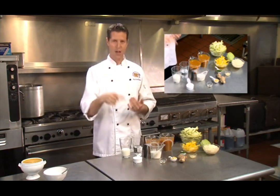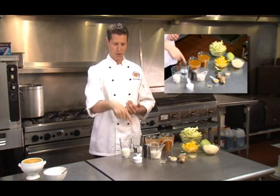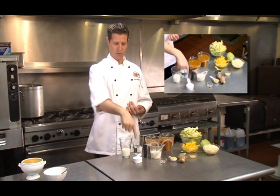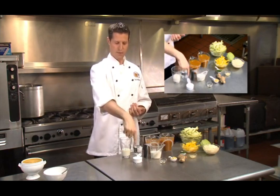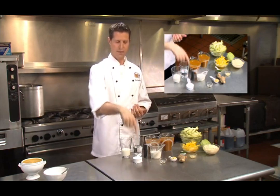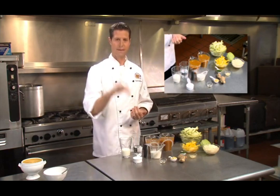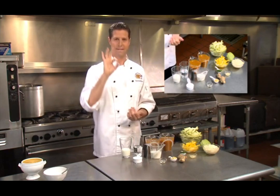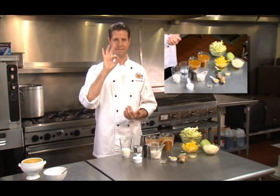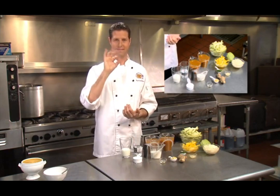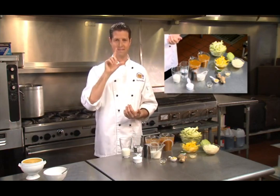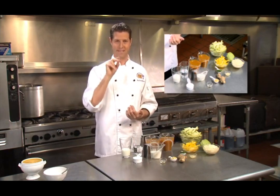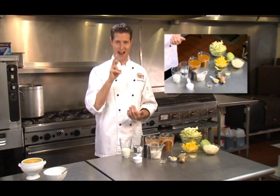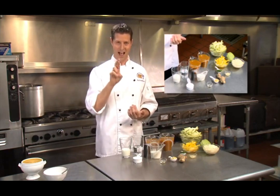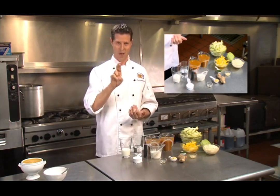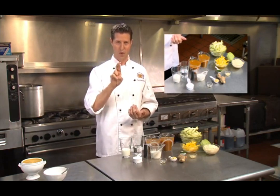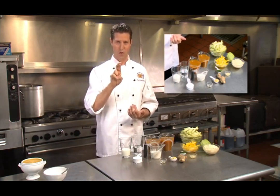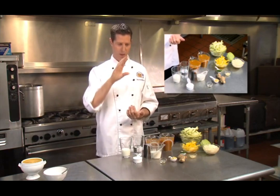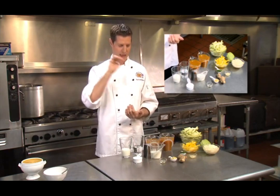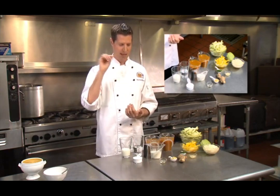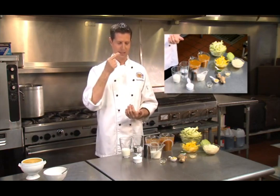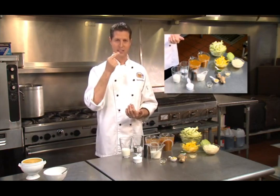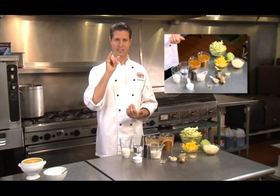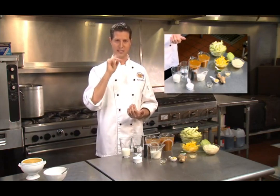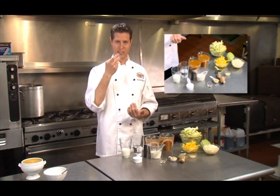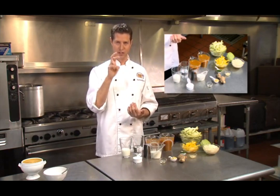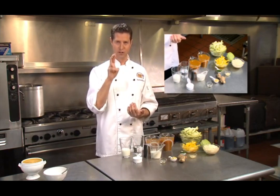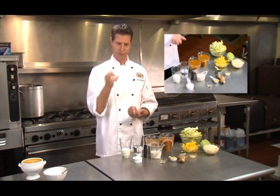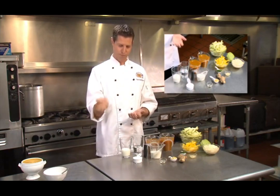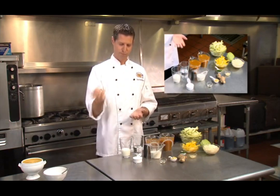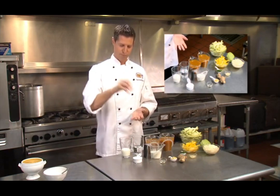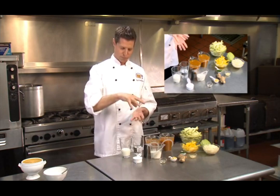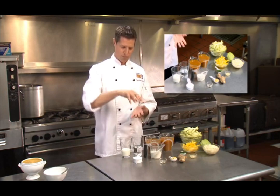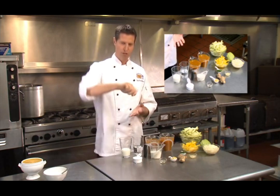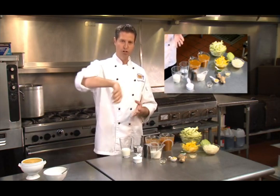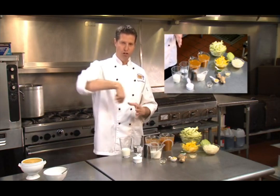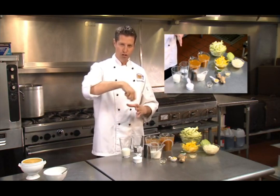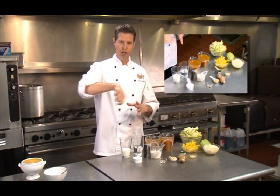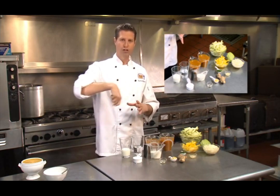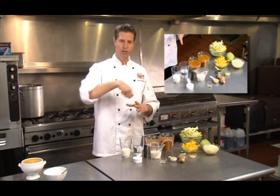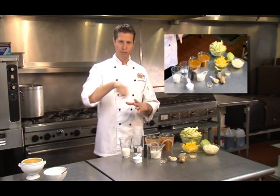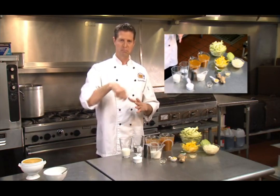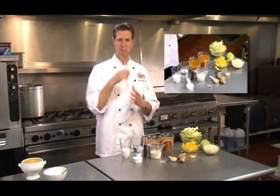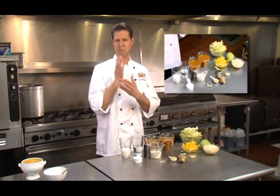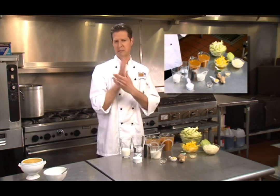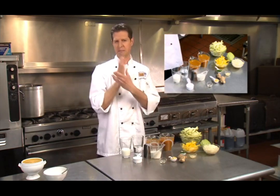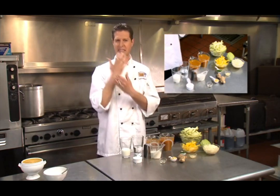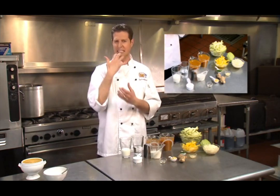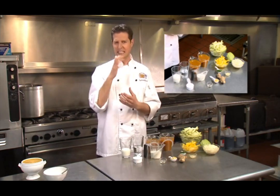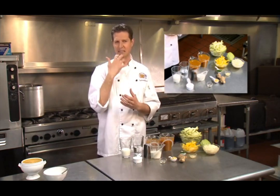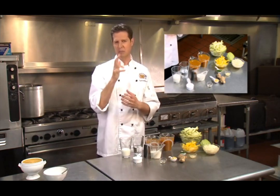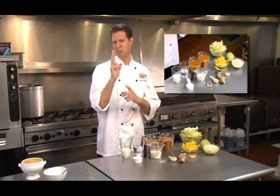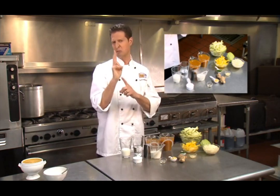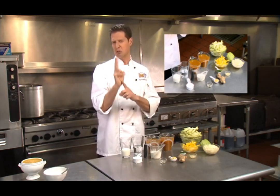Add the flour and ginger and stir constantly at medium heat for 2 minutes.